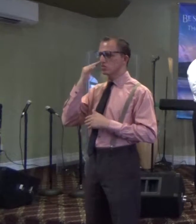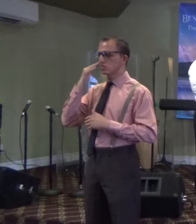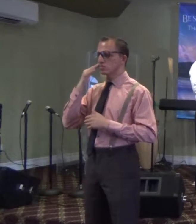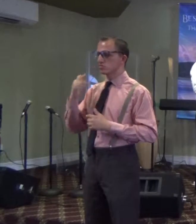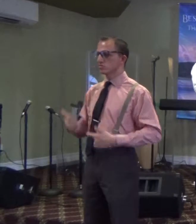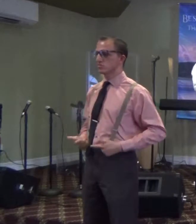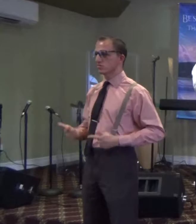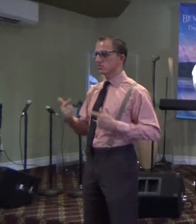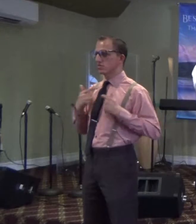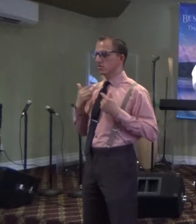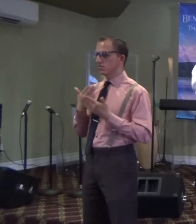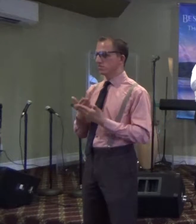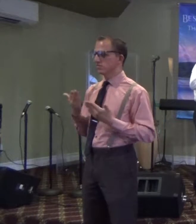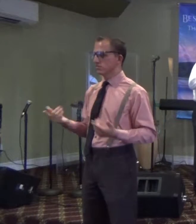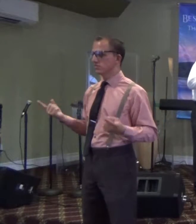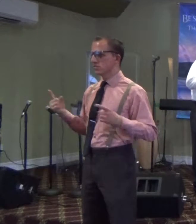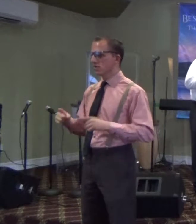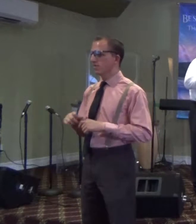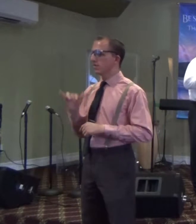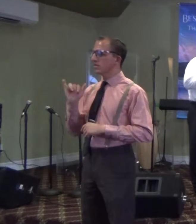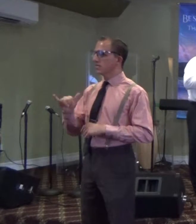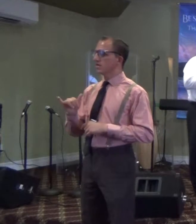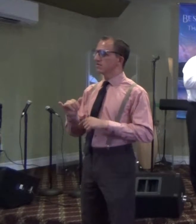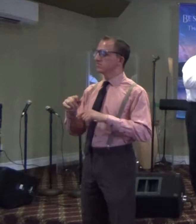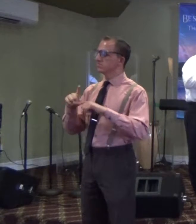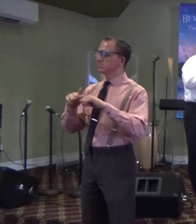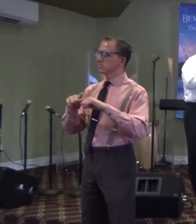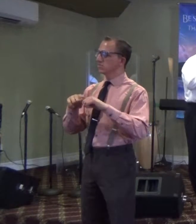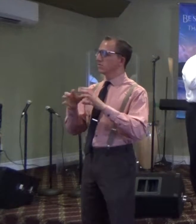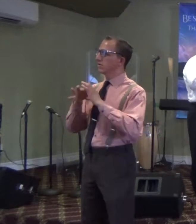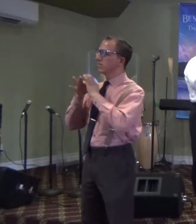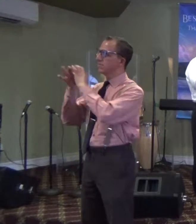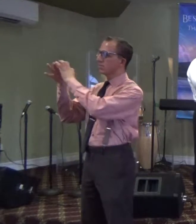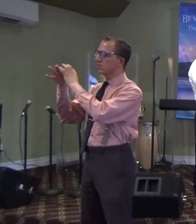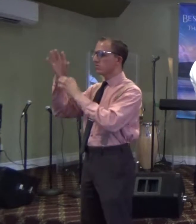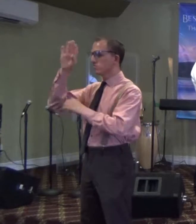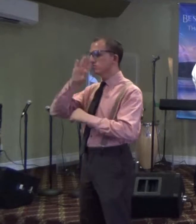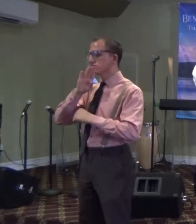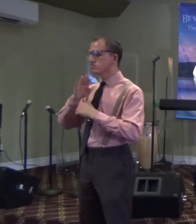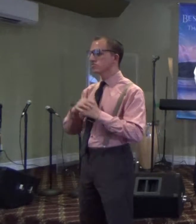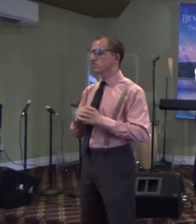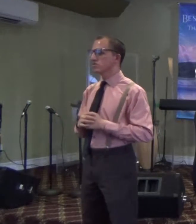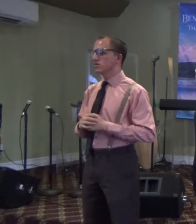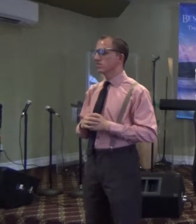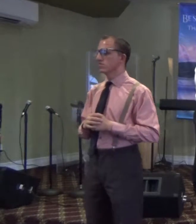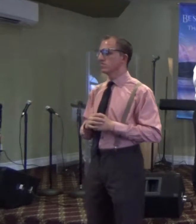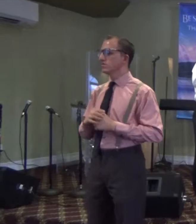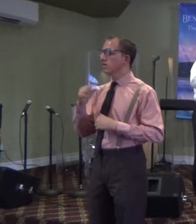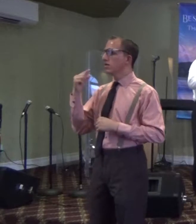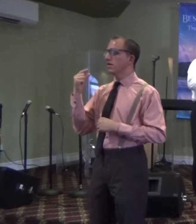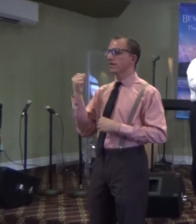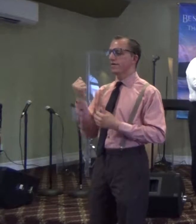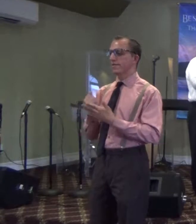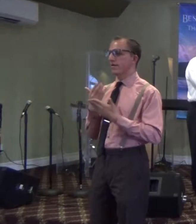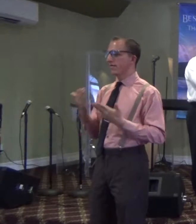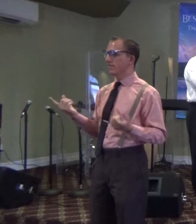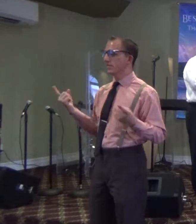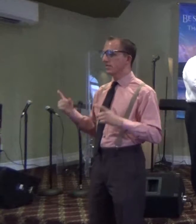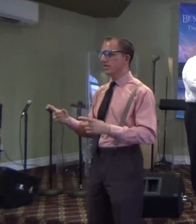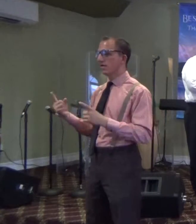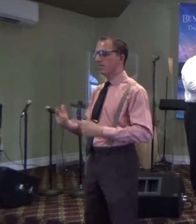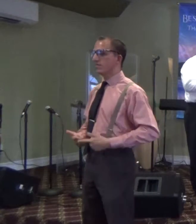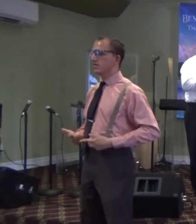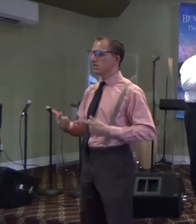life. como designios Just as o, events o intervención. or